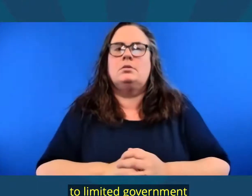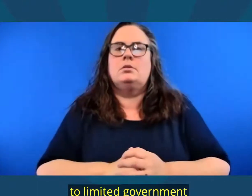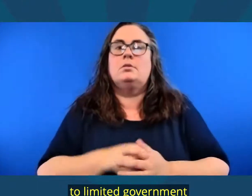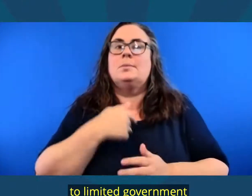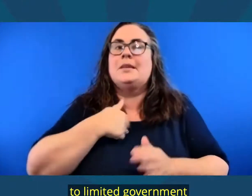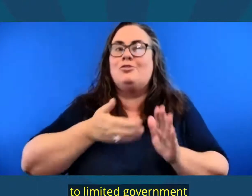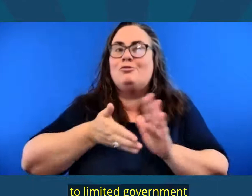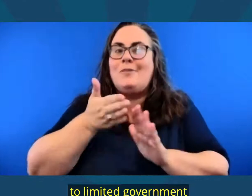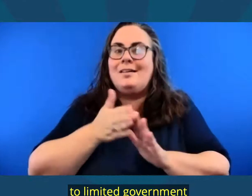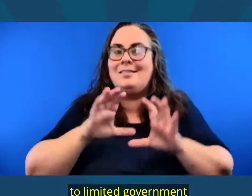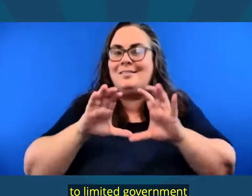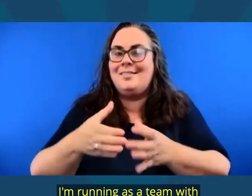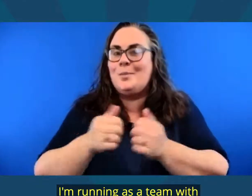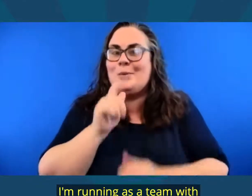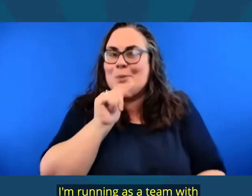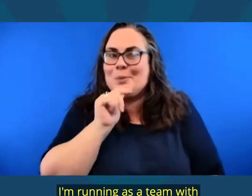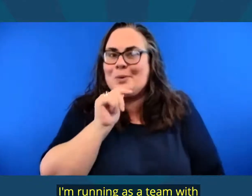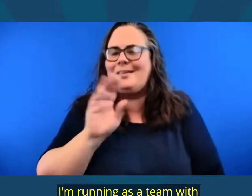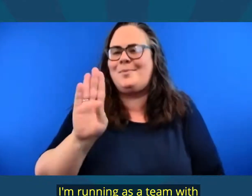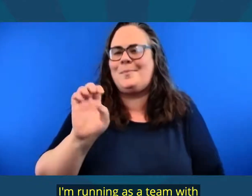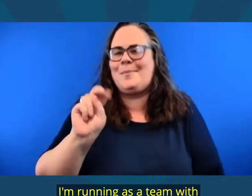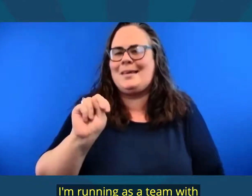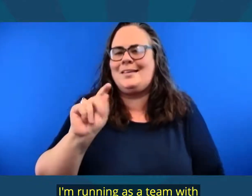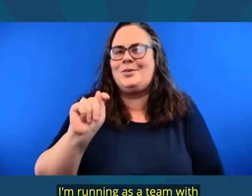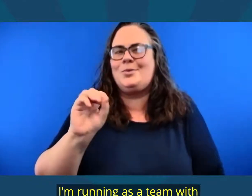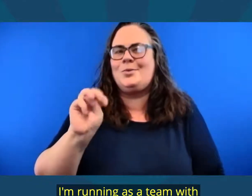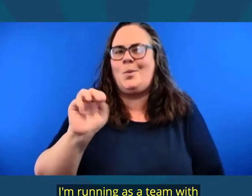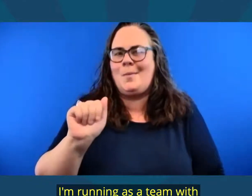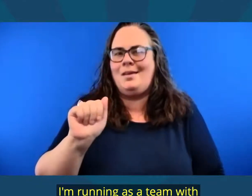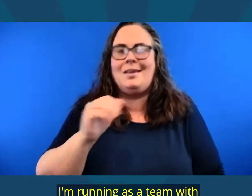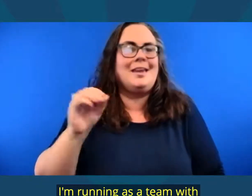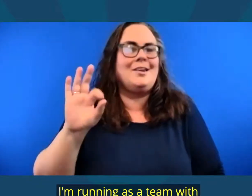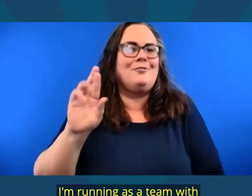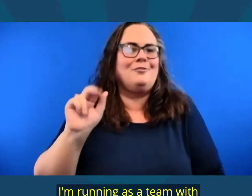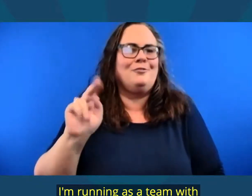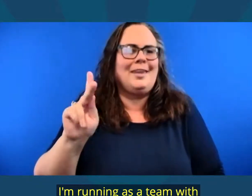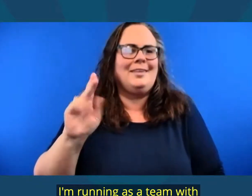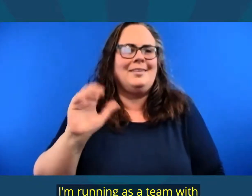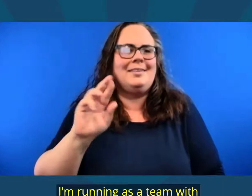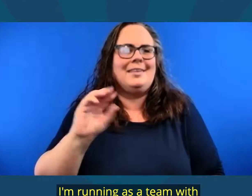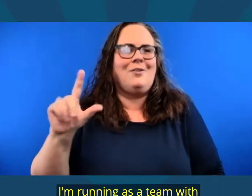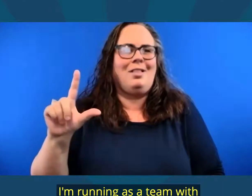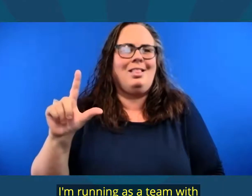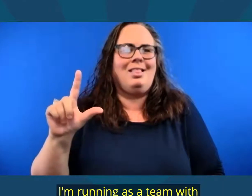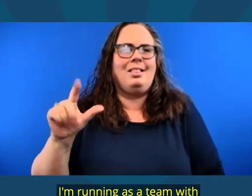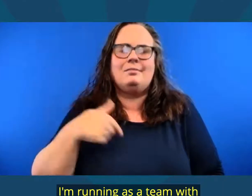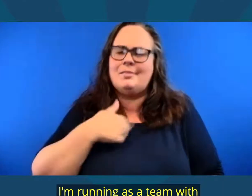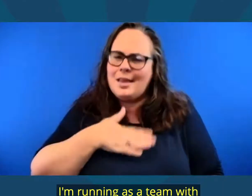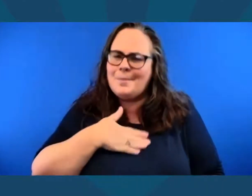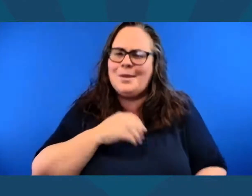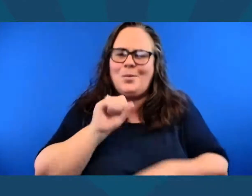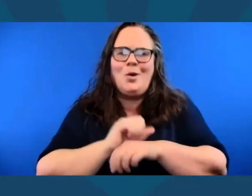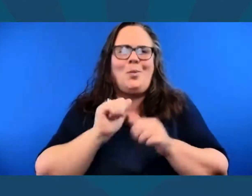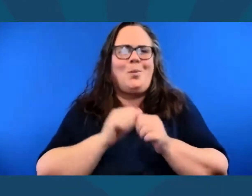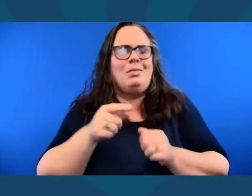values. I'm running as a team with Ben Toma and Frank Carroll,